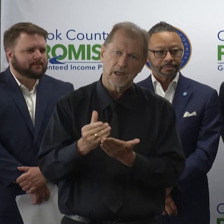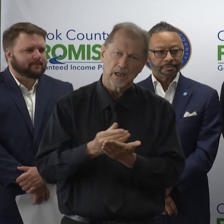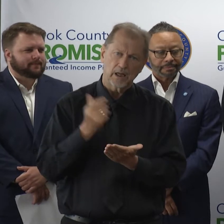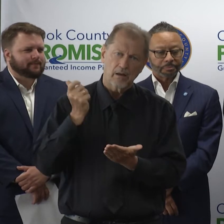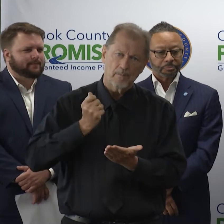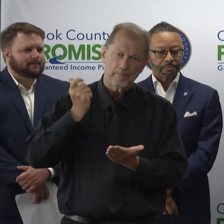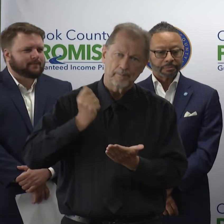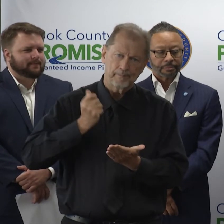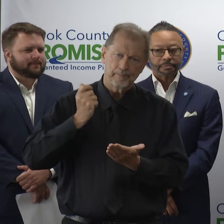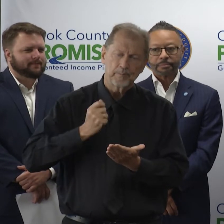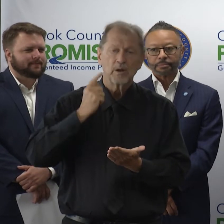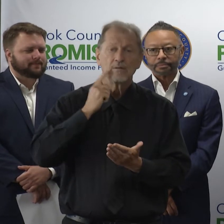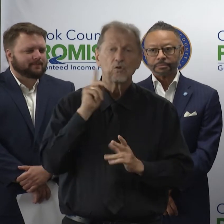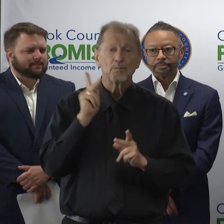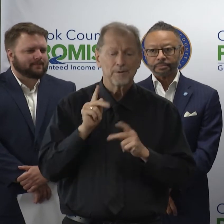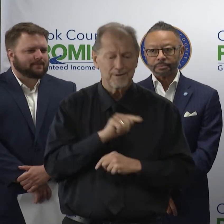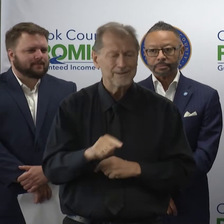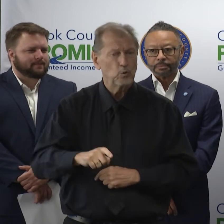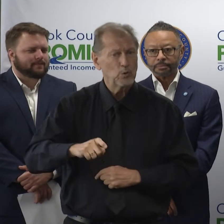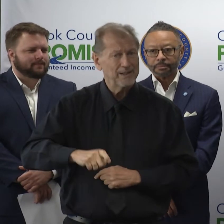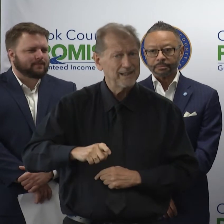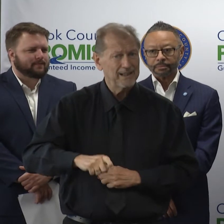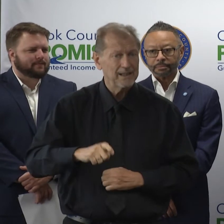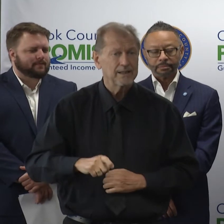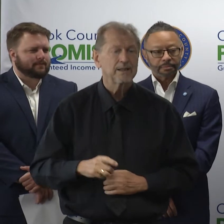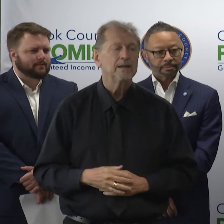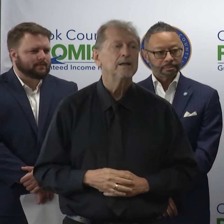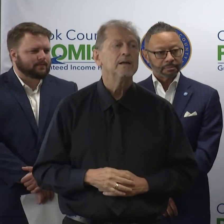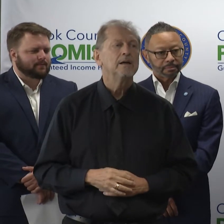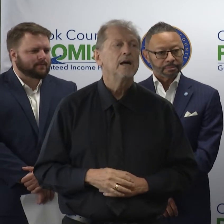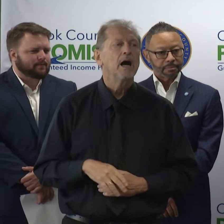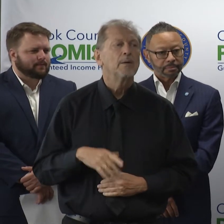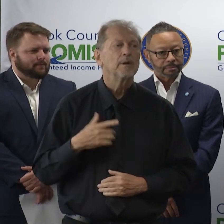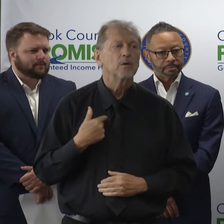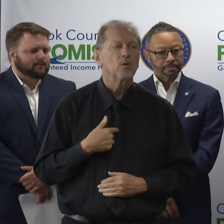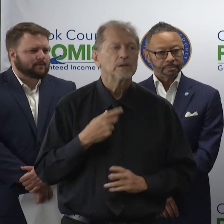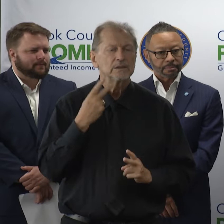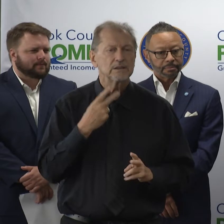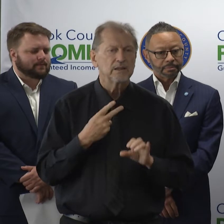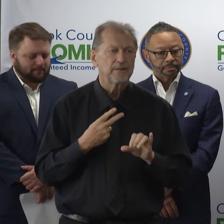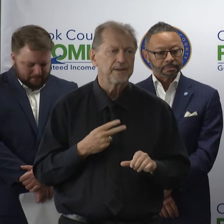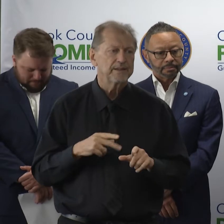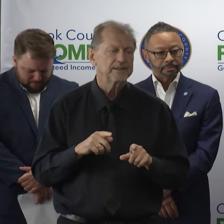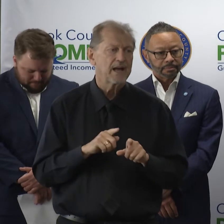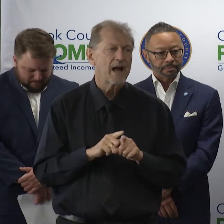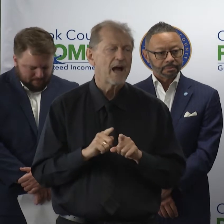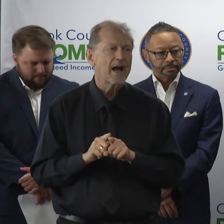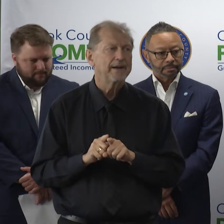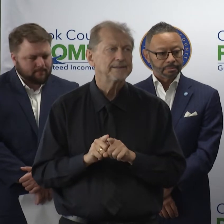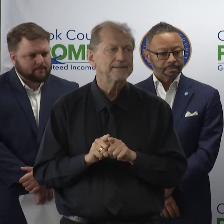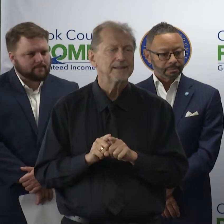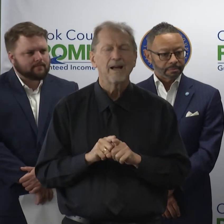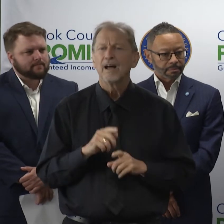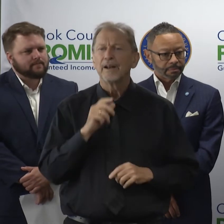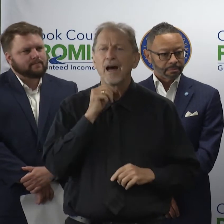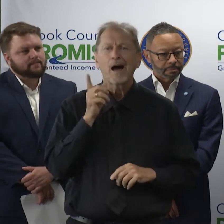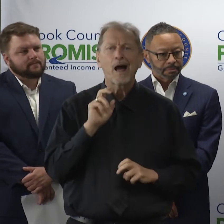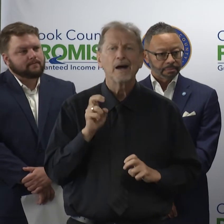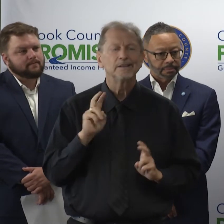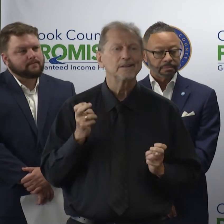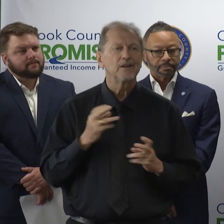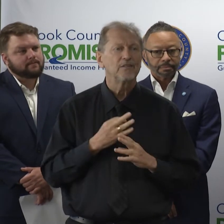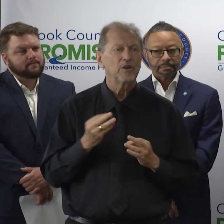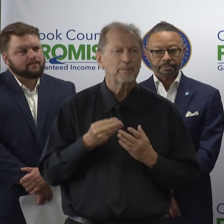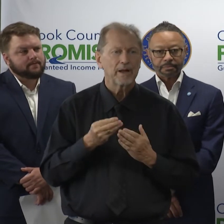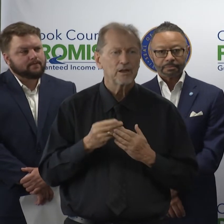income for people who need it. I mean, we look at this as not as a handout, but a leg